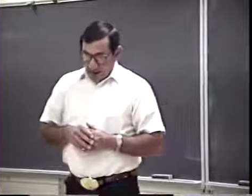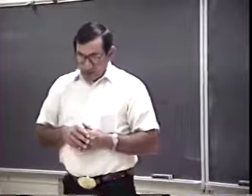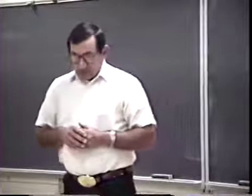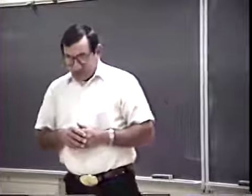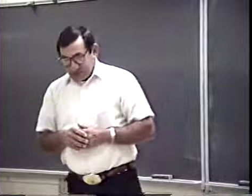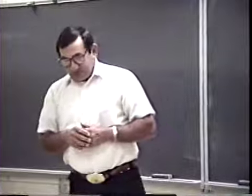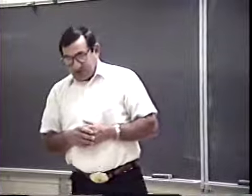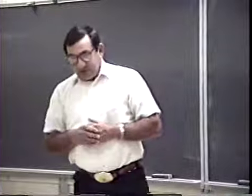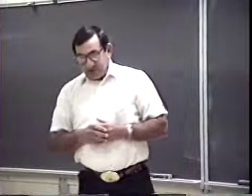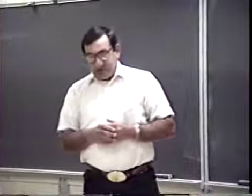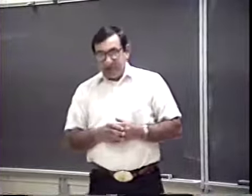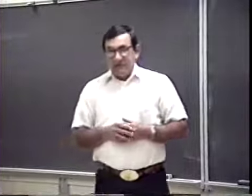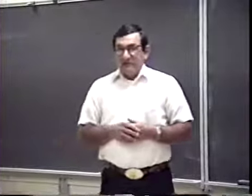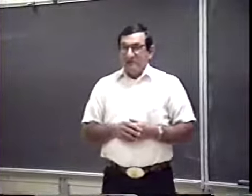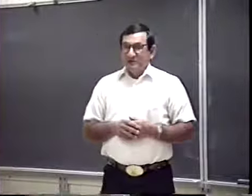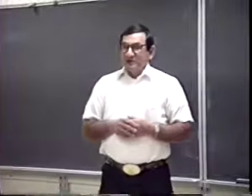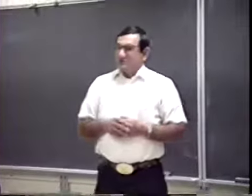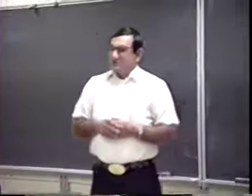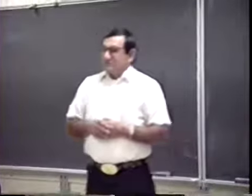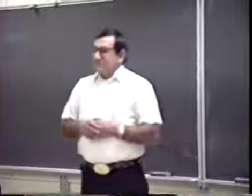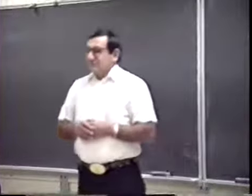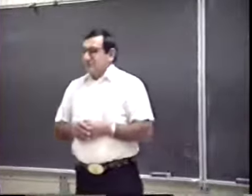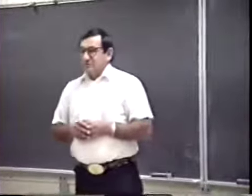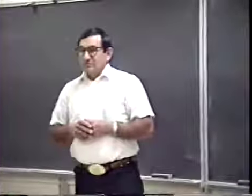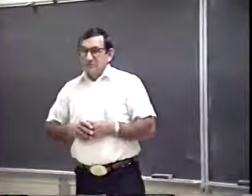I got kind of stage fright there, I guess, because I left out a little bit of it.